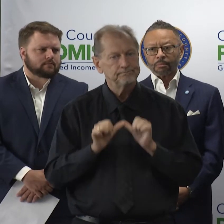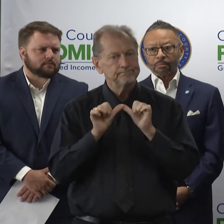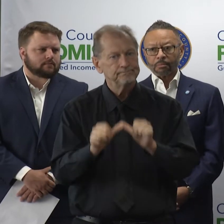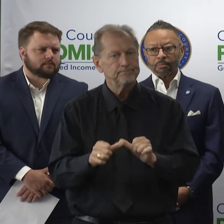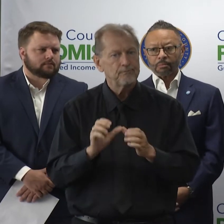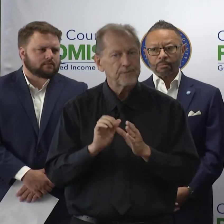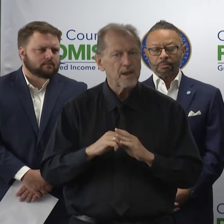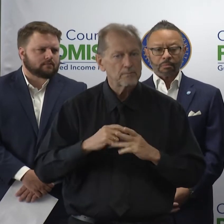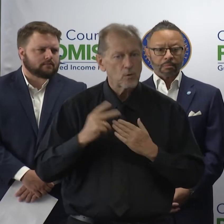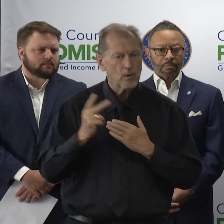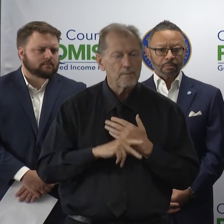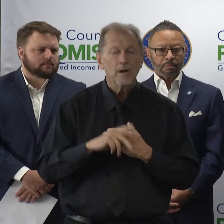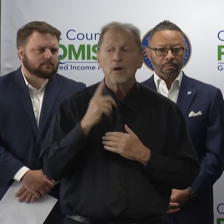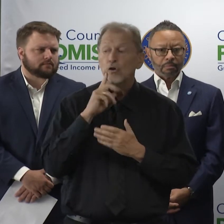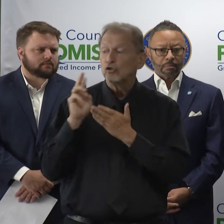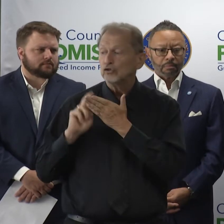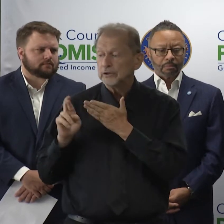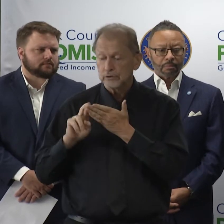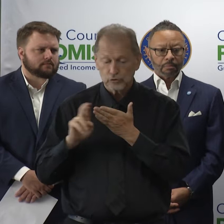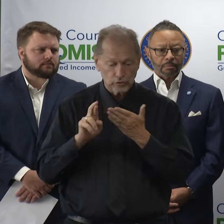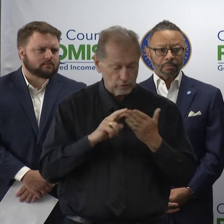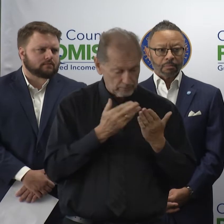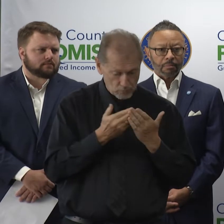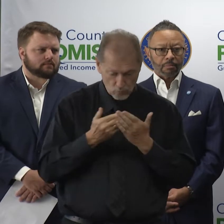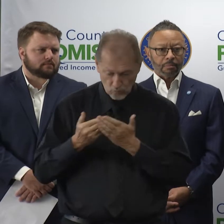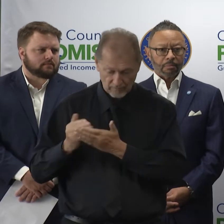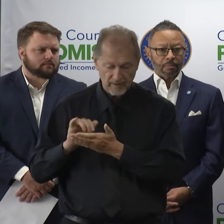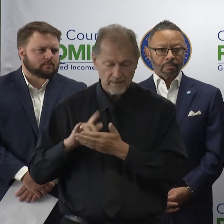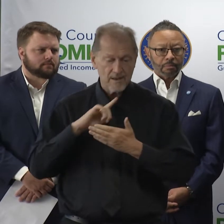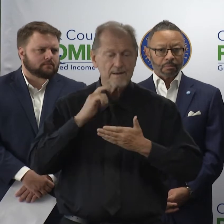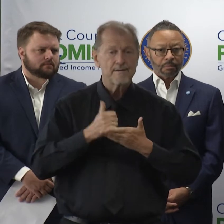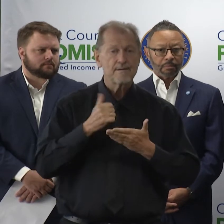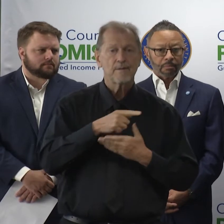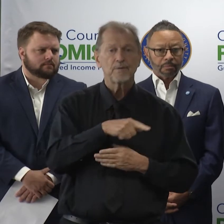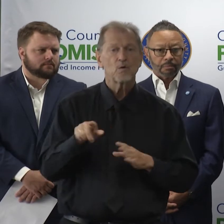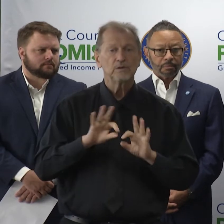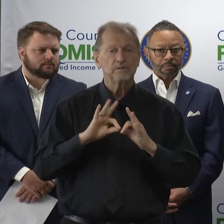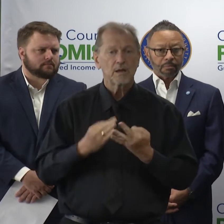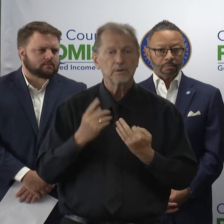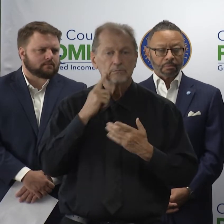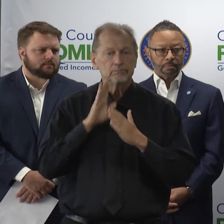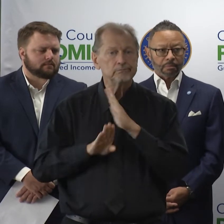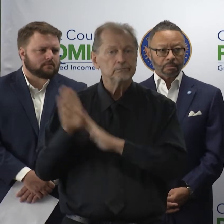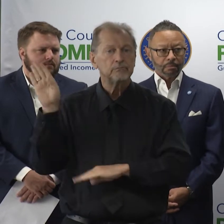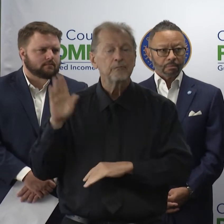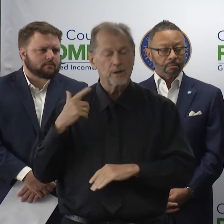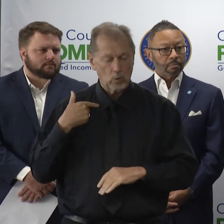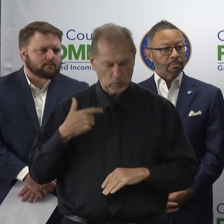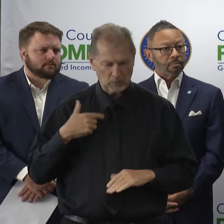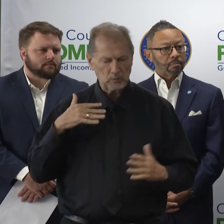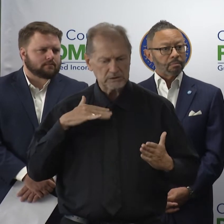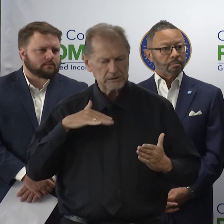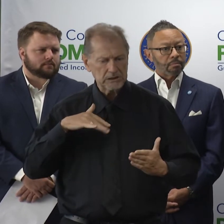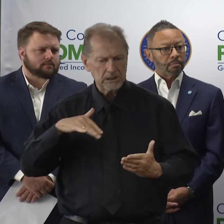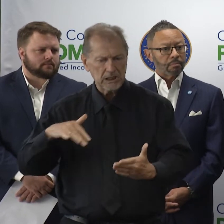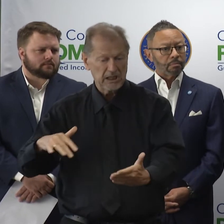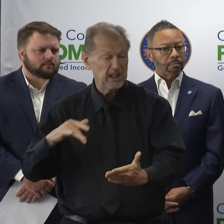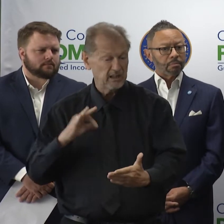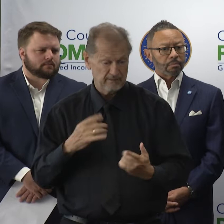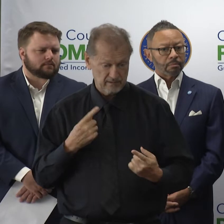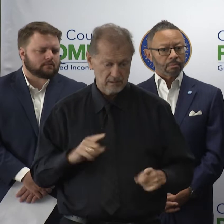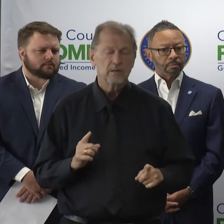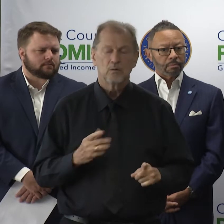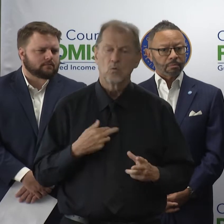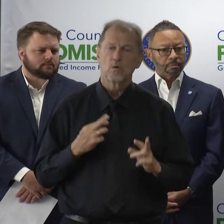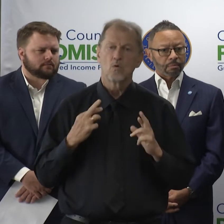believe that decades of research justify it and that the results of our program will demand it, just as they have other guaranteed income